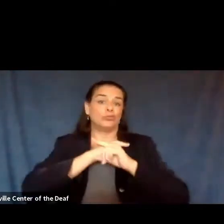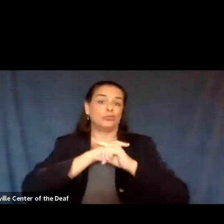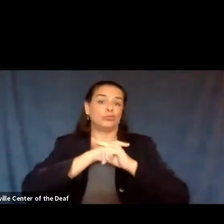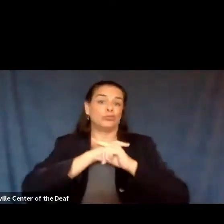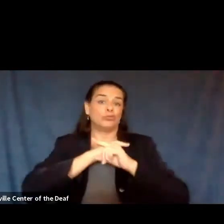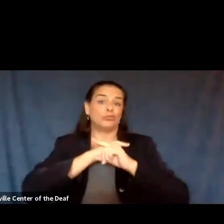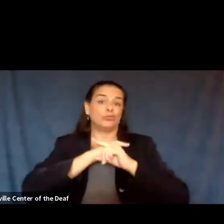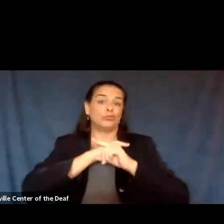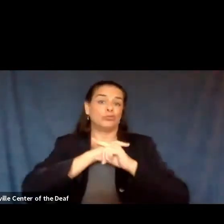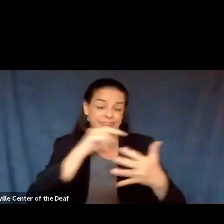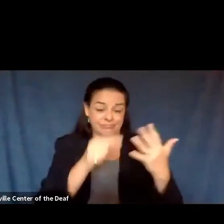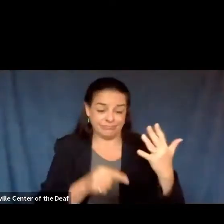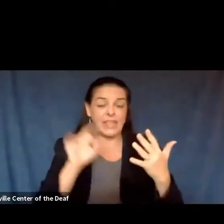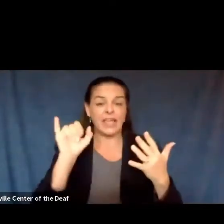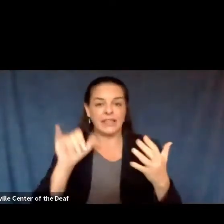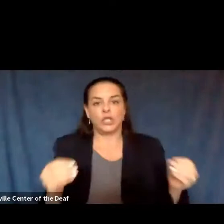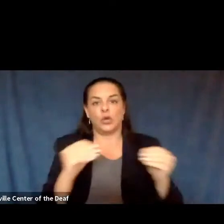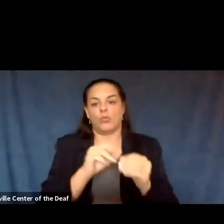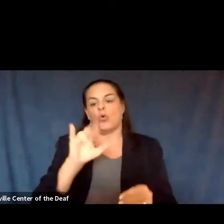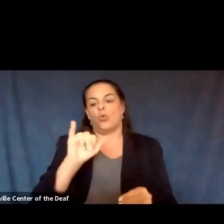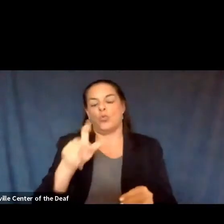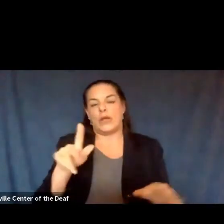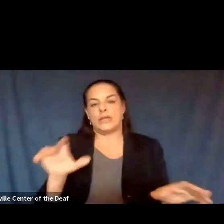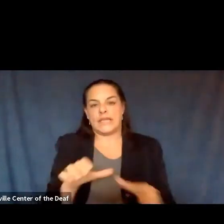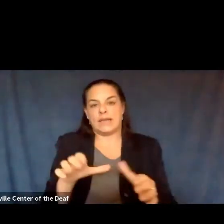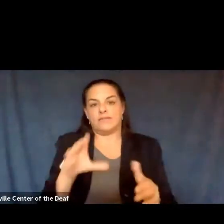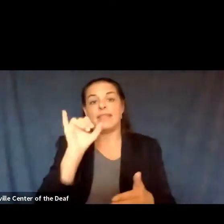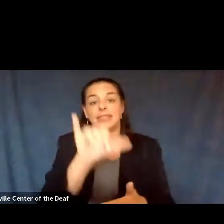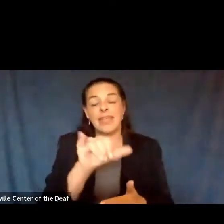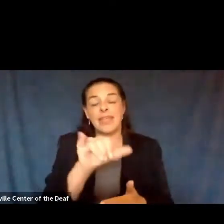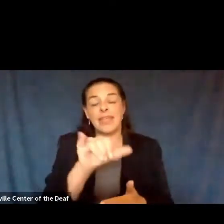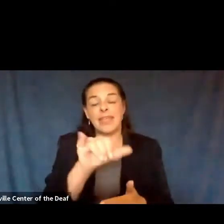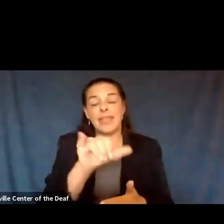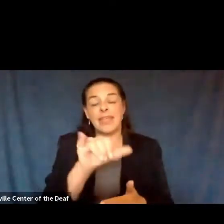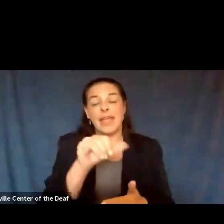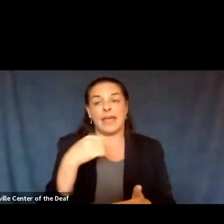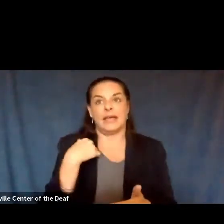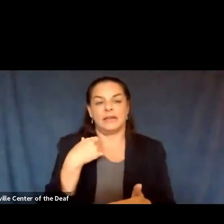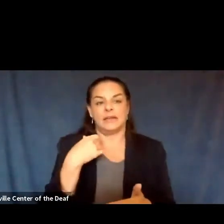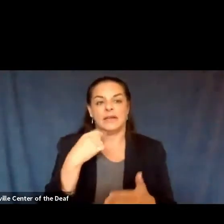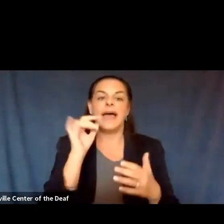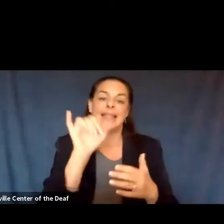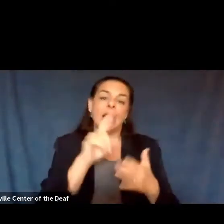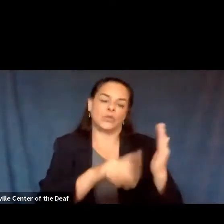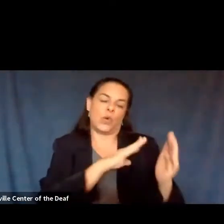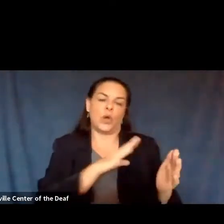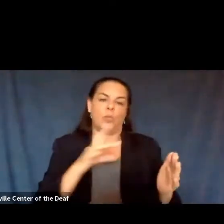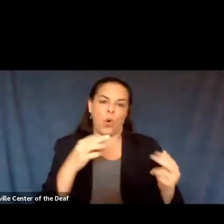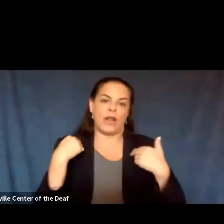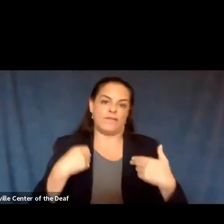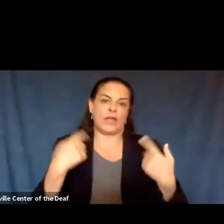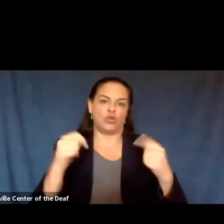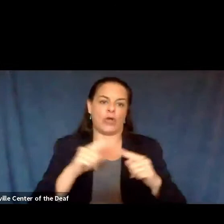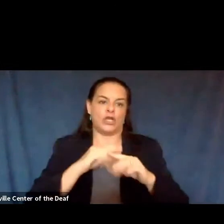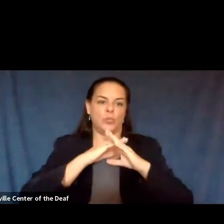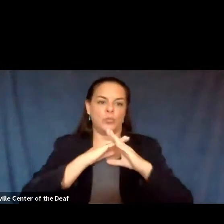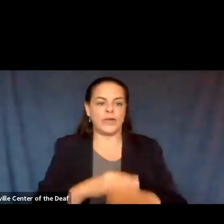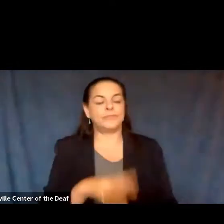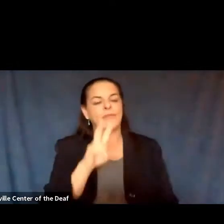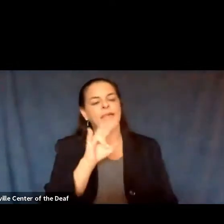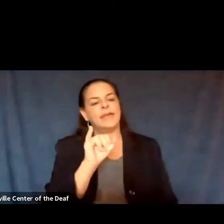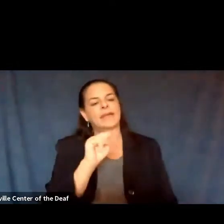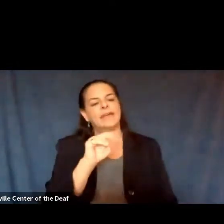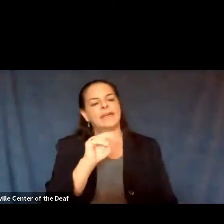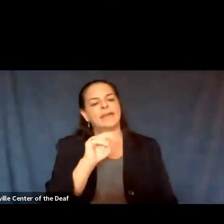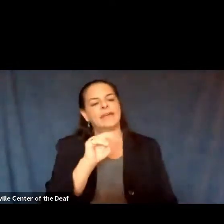of those things. That's a higher risk activity, and that's what we were trying, or the Board of Health was trying to prevent. From Vincent with the